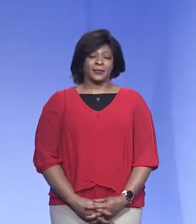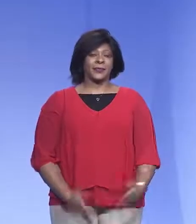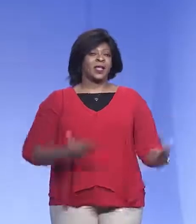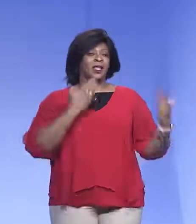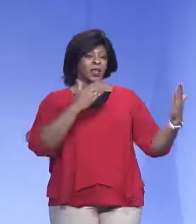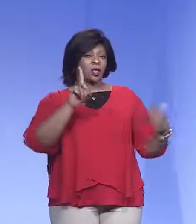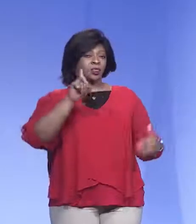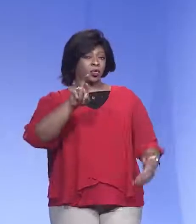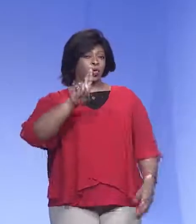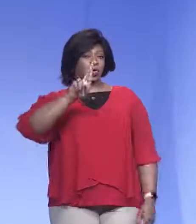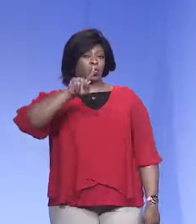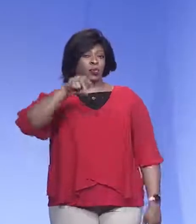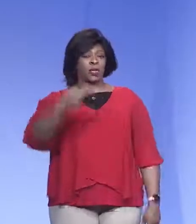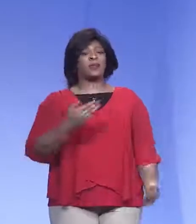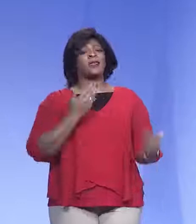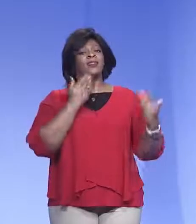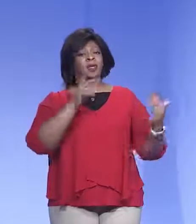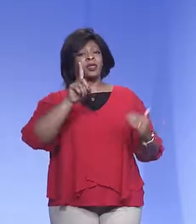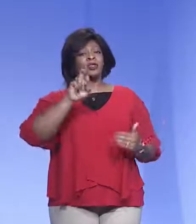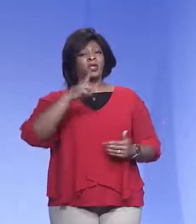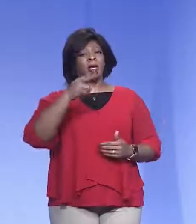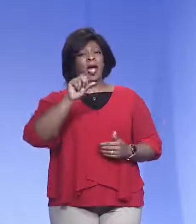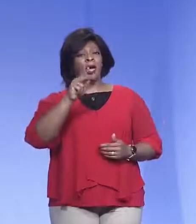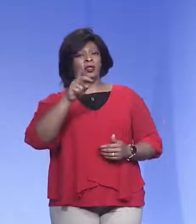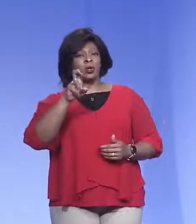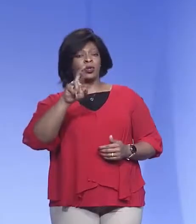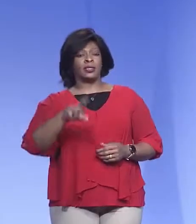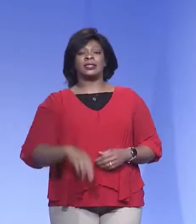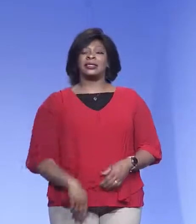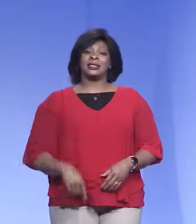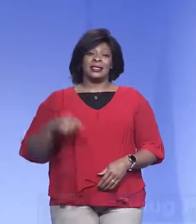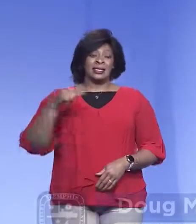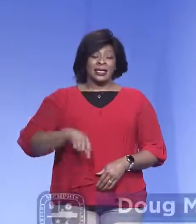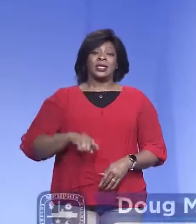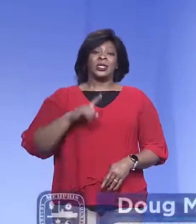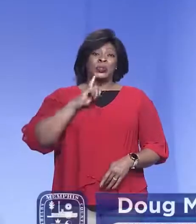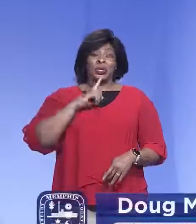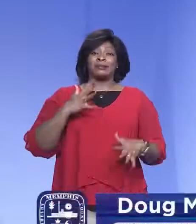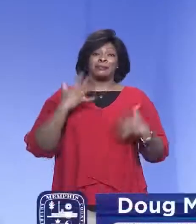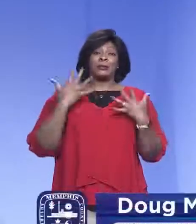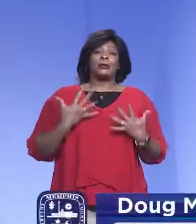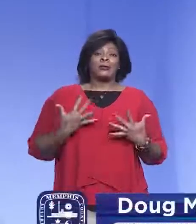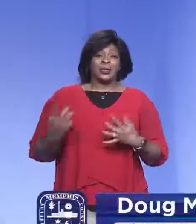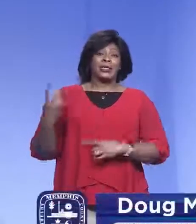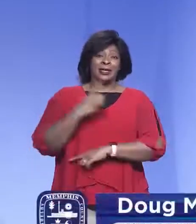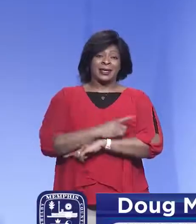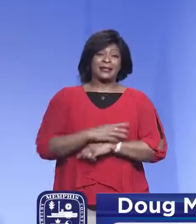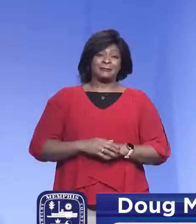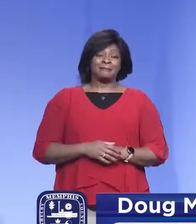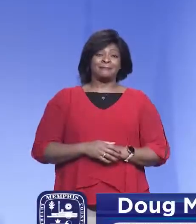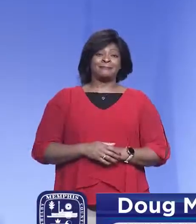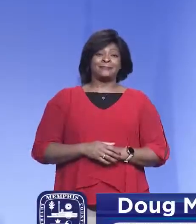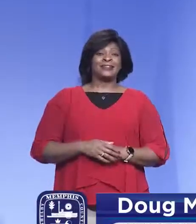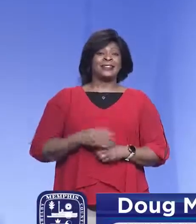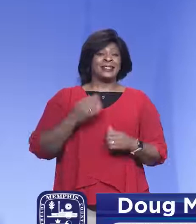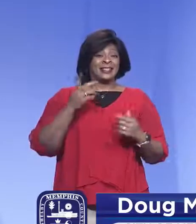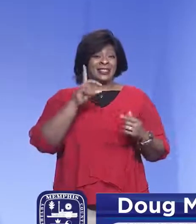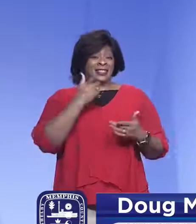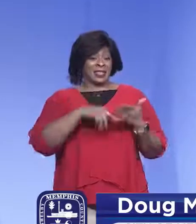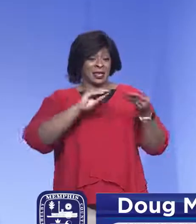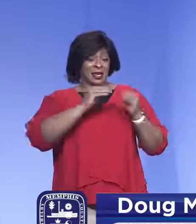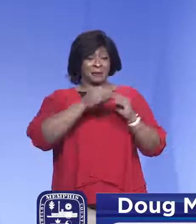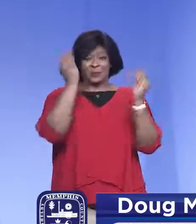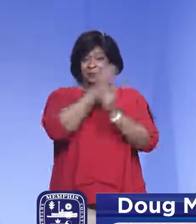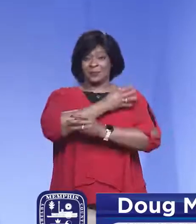Thank you, Dr. Randolph, and thank you, Dr. Haushalter. Well, this is a sobering day. If the data just presented does not